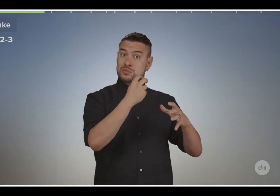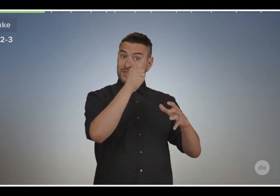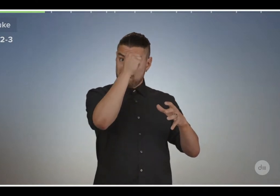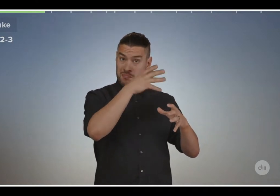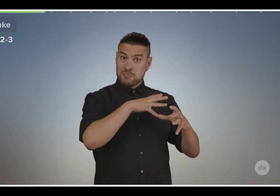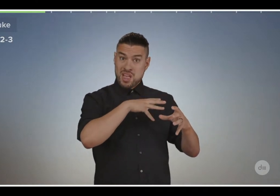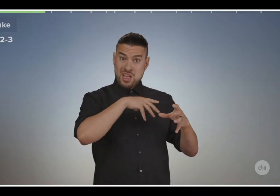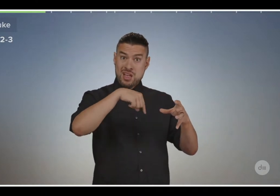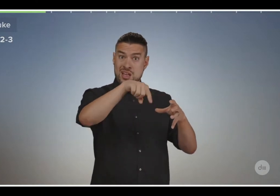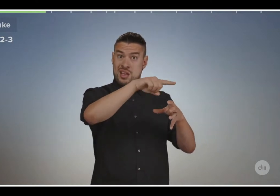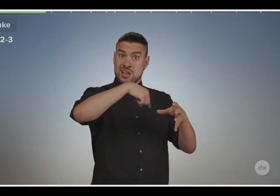his apostles.